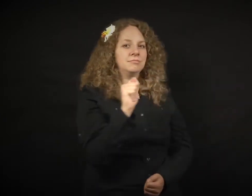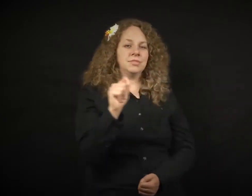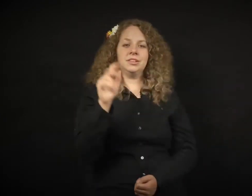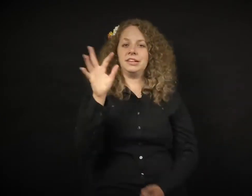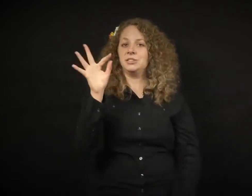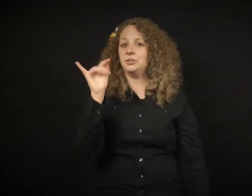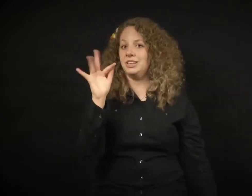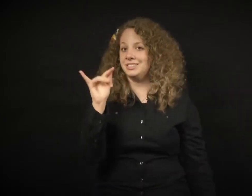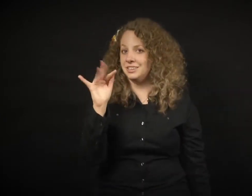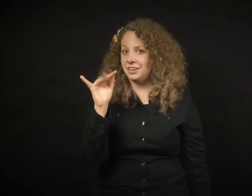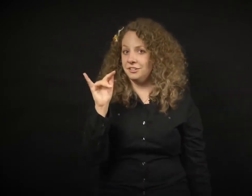the lexicalized if,